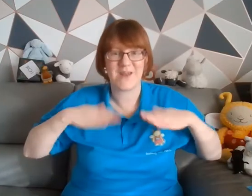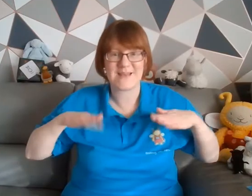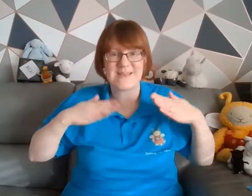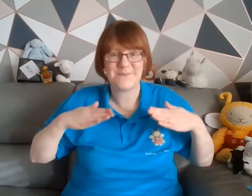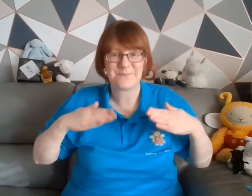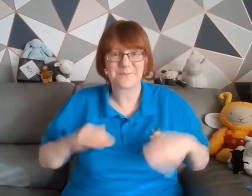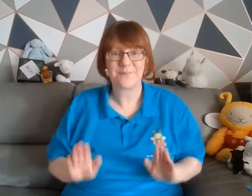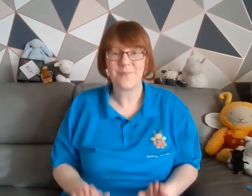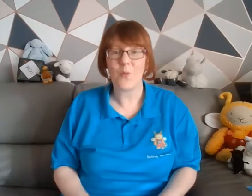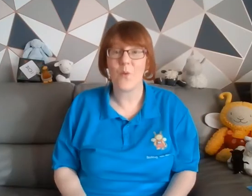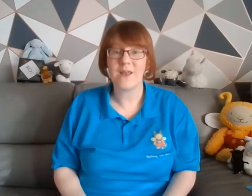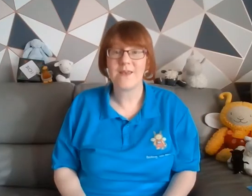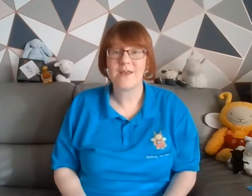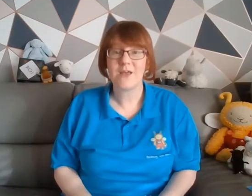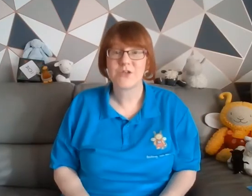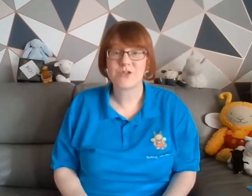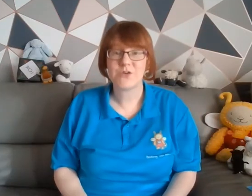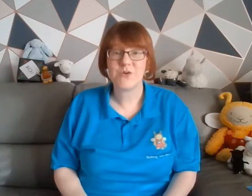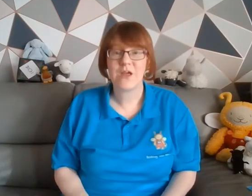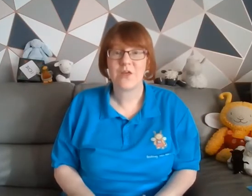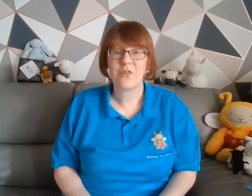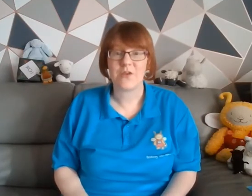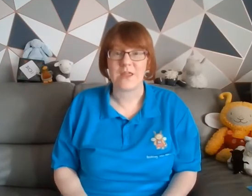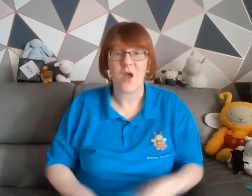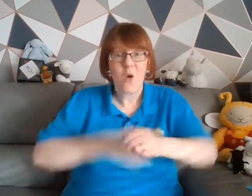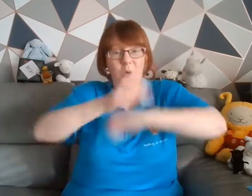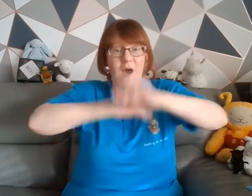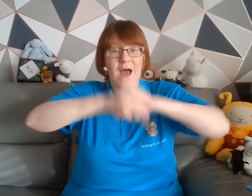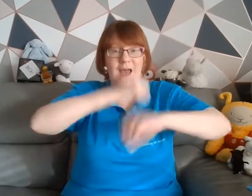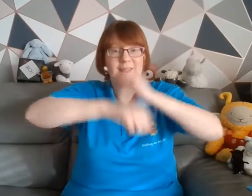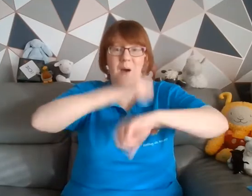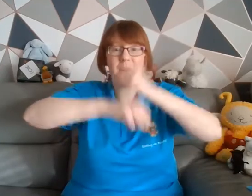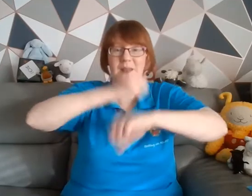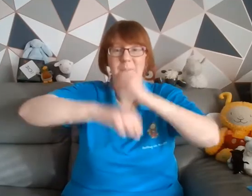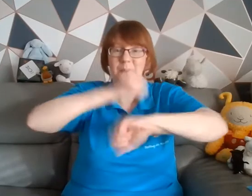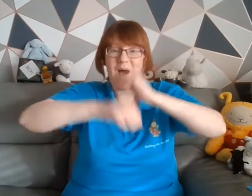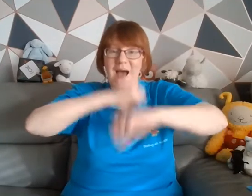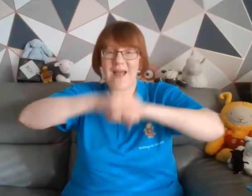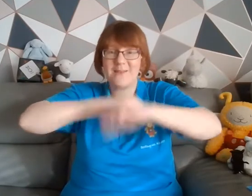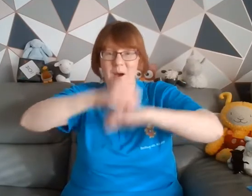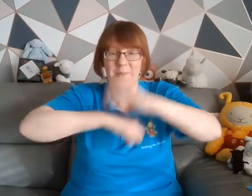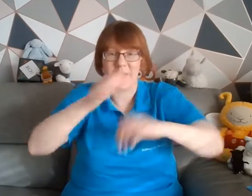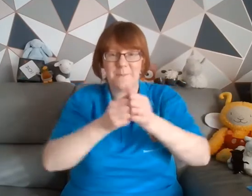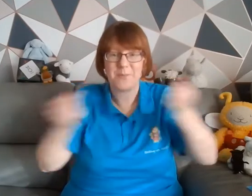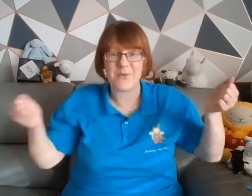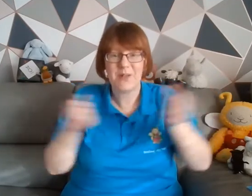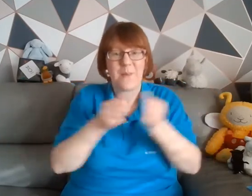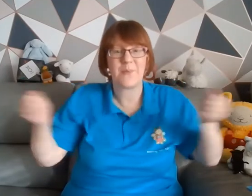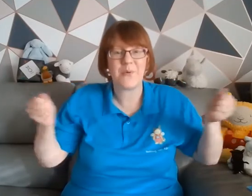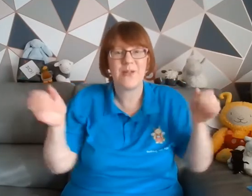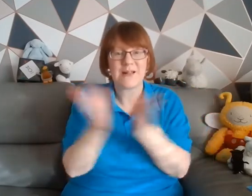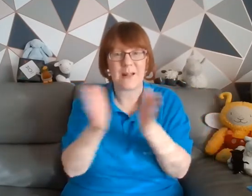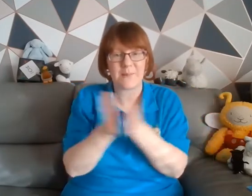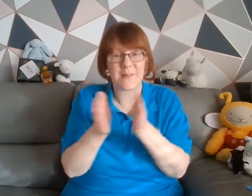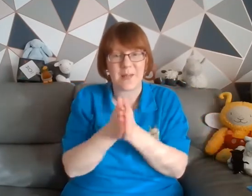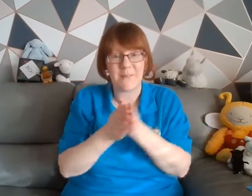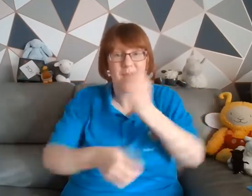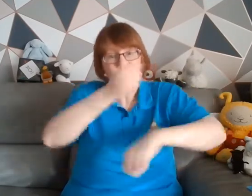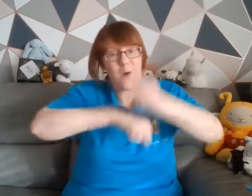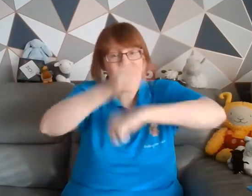Ready? One, two, three. Wind the bobbin up, wind the bobbin up, pull, pull, clap, clap, clap. Wind